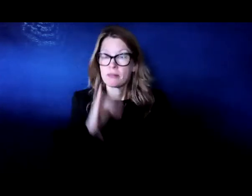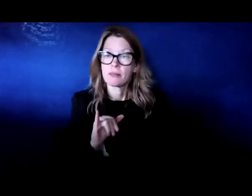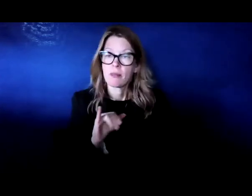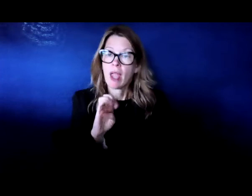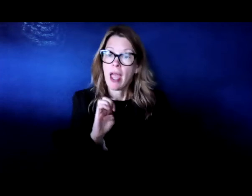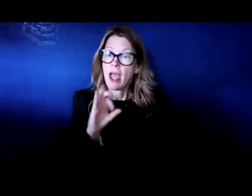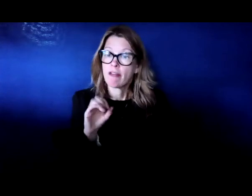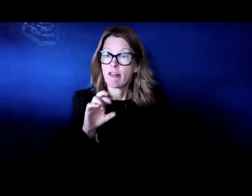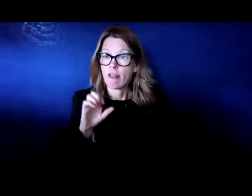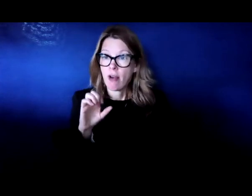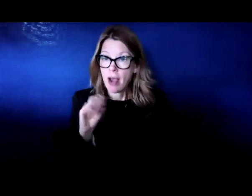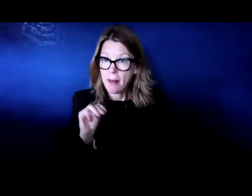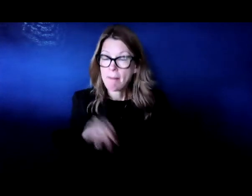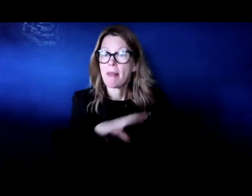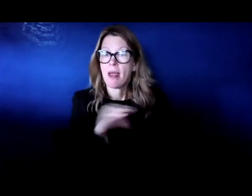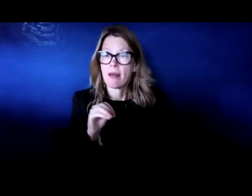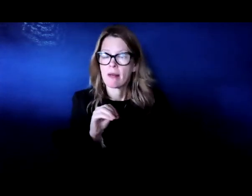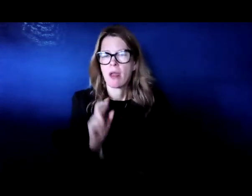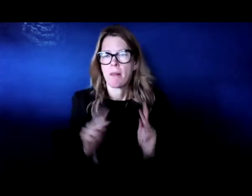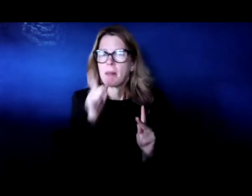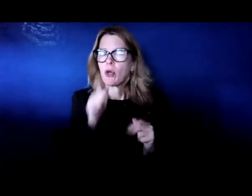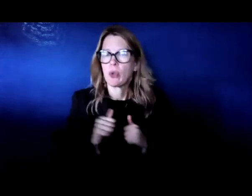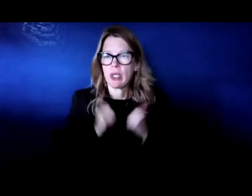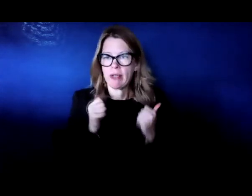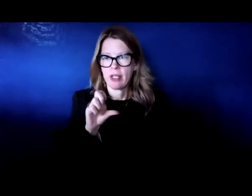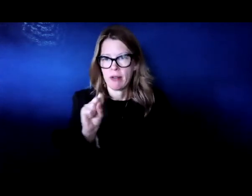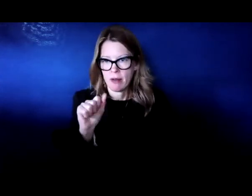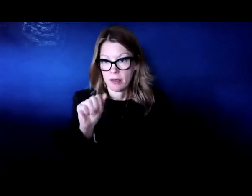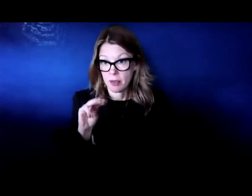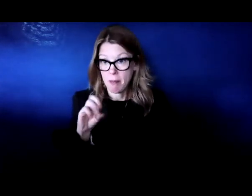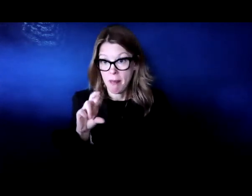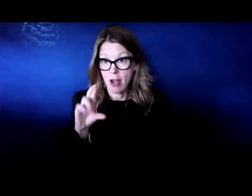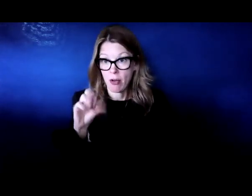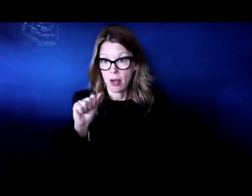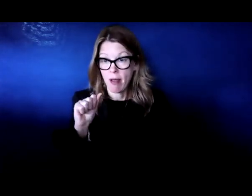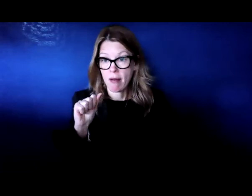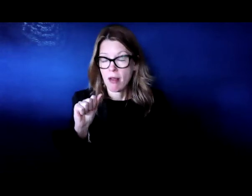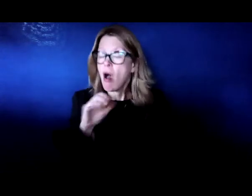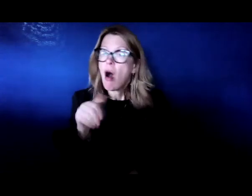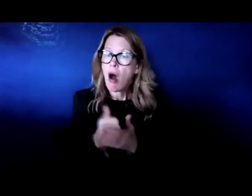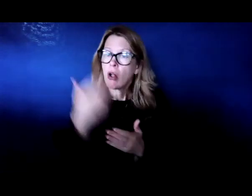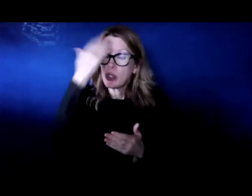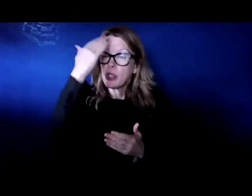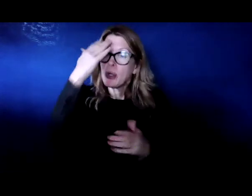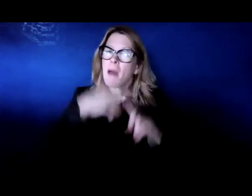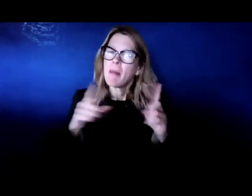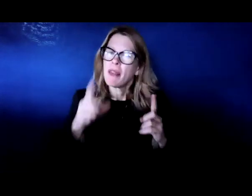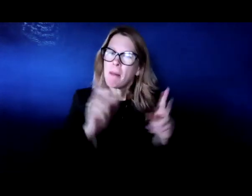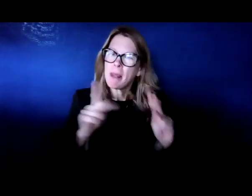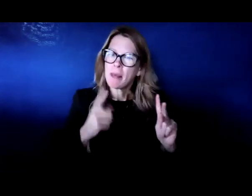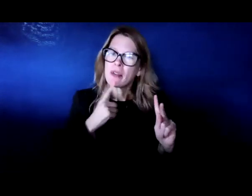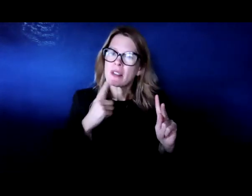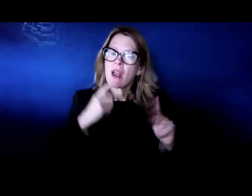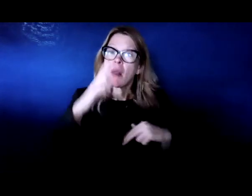inhabitants of Samaria. But in pride and arrogance of heart they said, "The bricks have fallen, but we will build